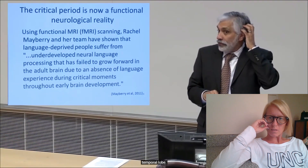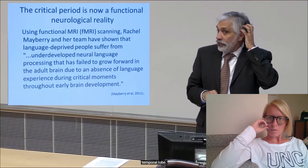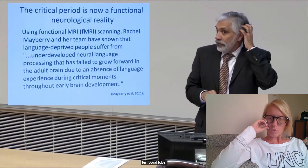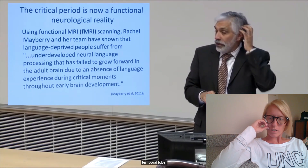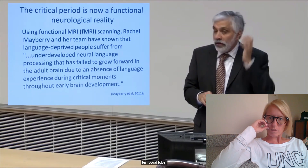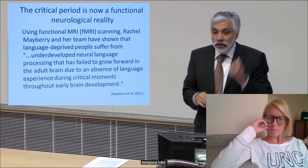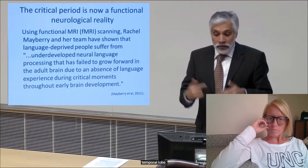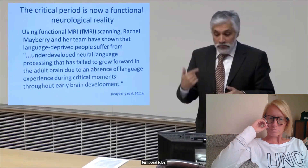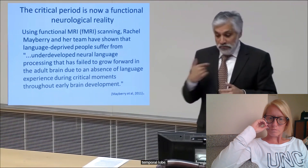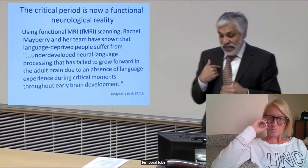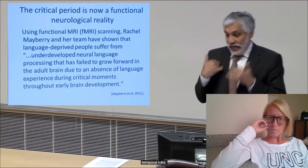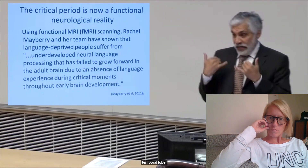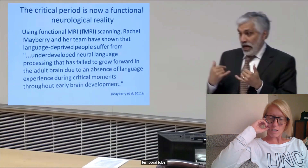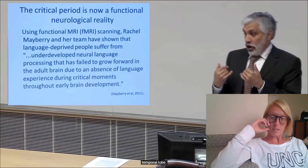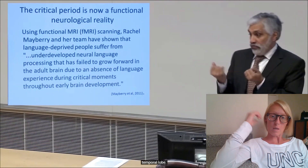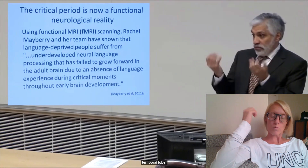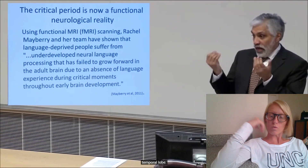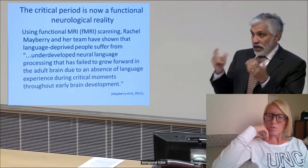happens in the temporal lobe.